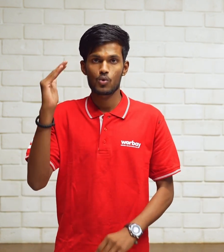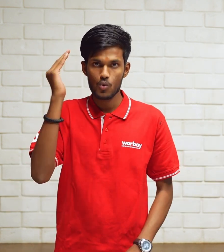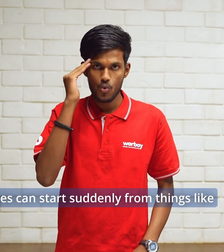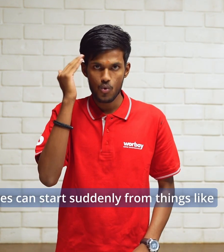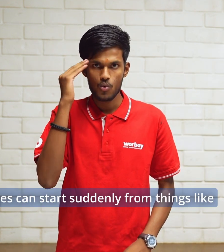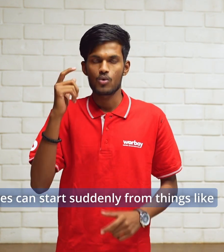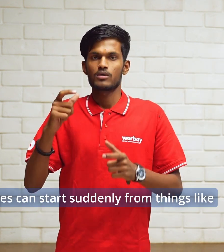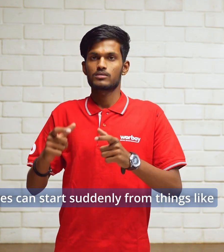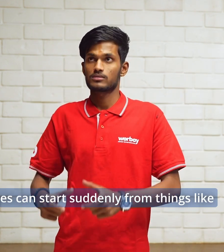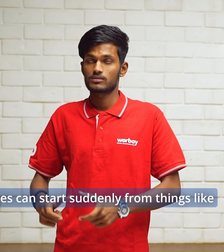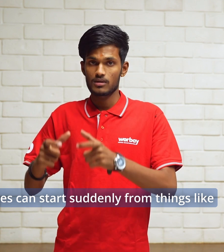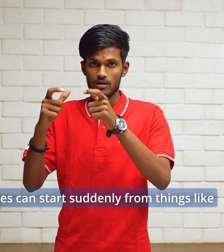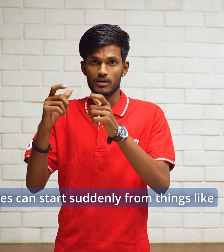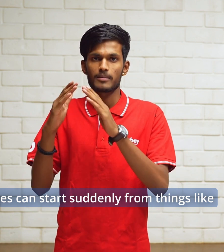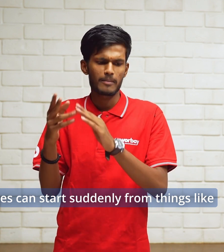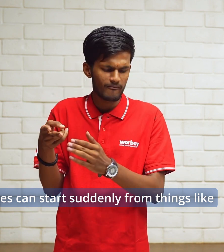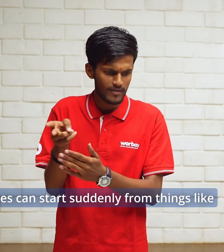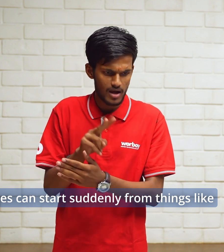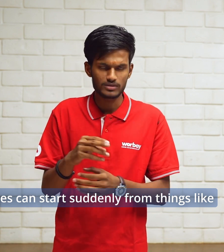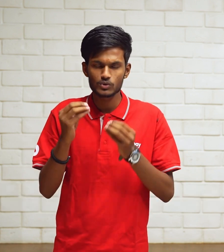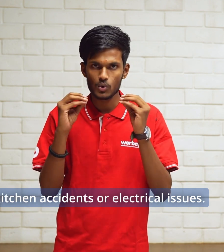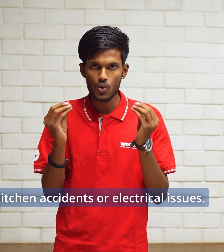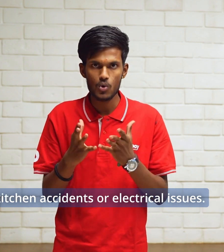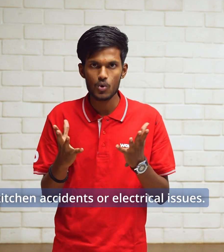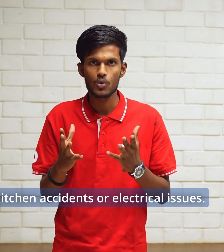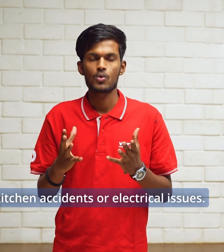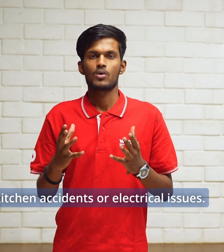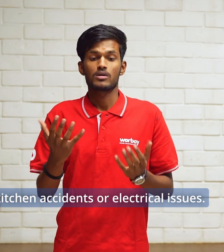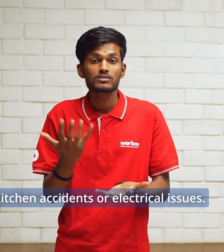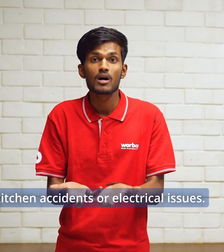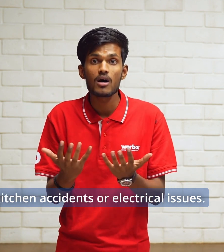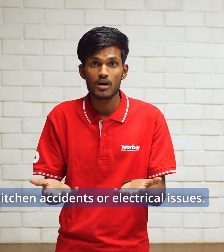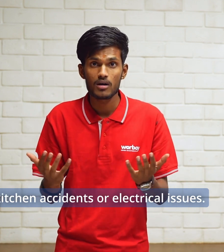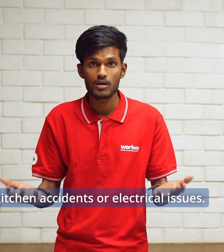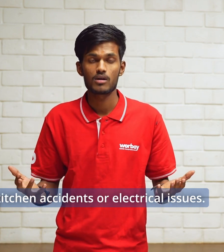Fires can start suddenly from things like kitchen accidents or electrical issues.